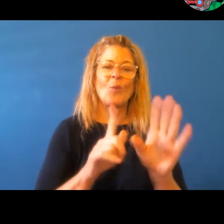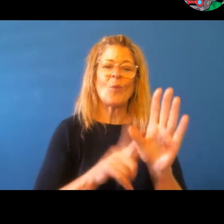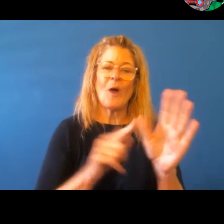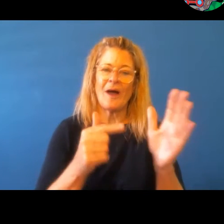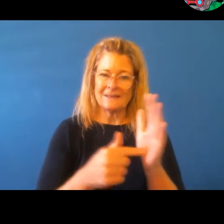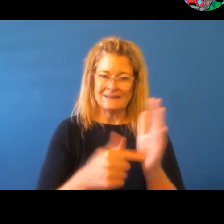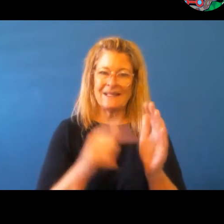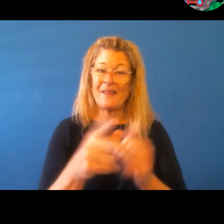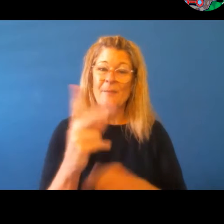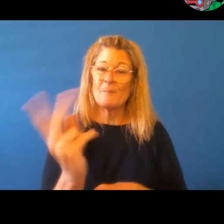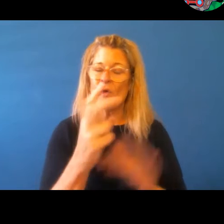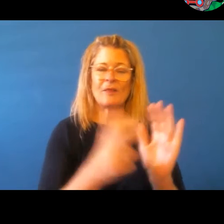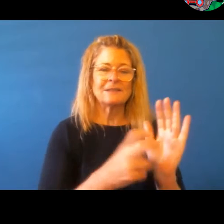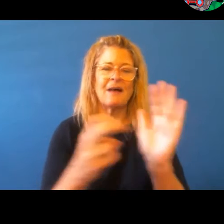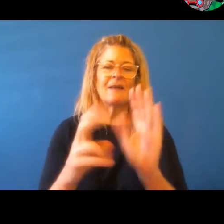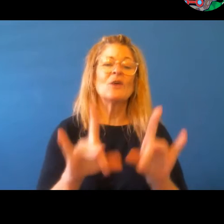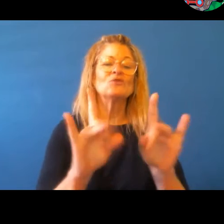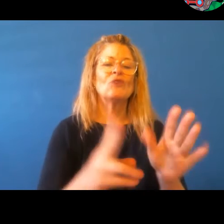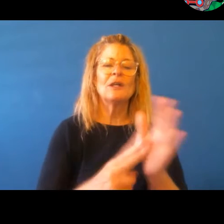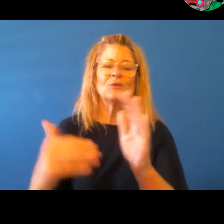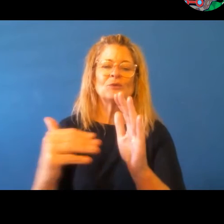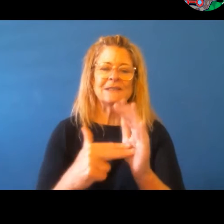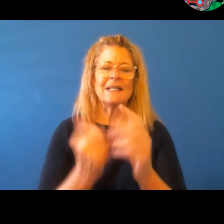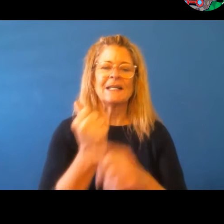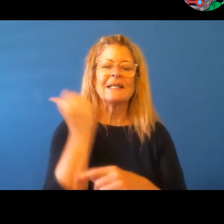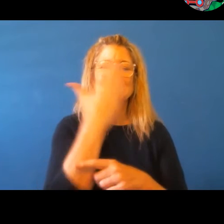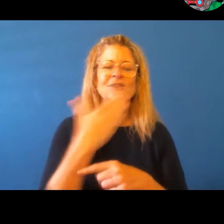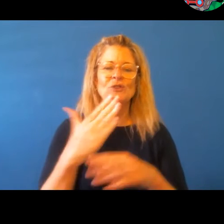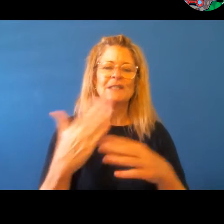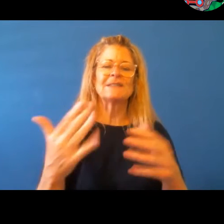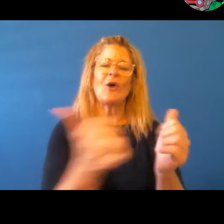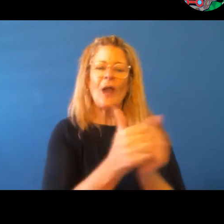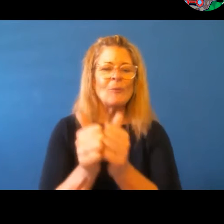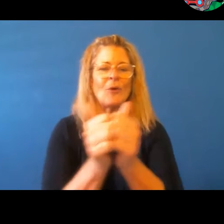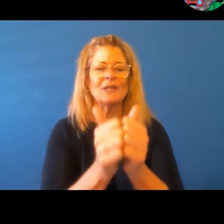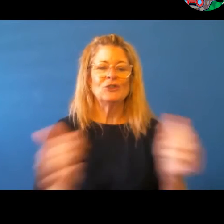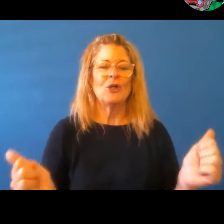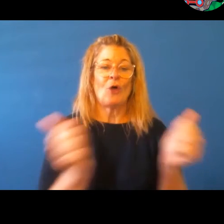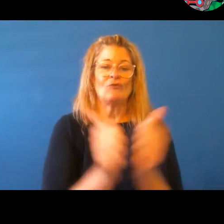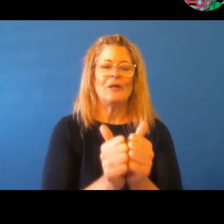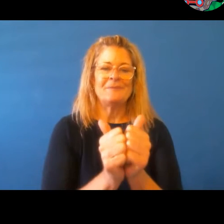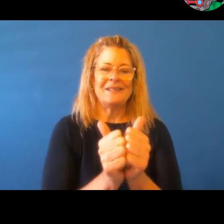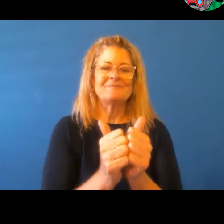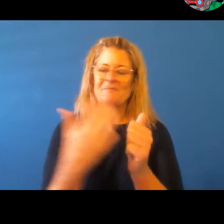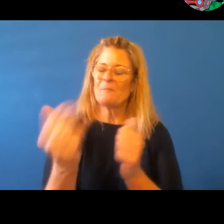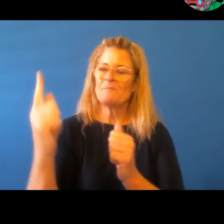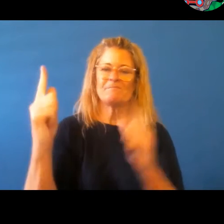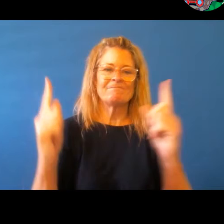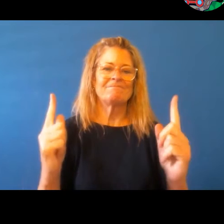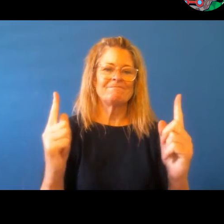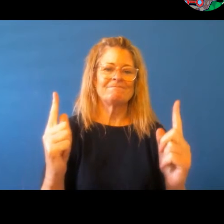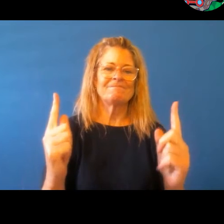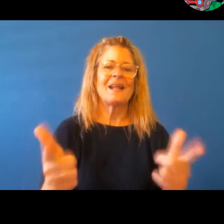ago the Australia-New Zealand Indigenous Collaboration Agreement at a joint leaders meeting in